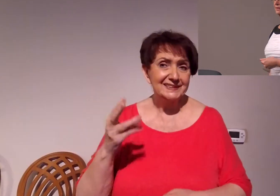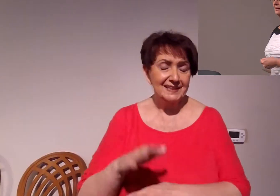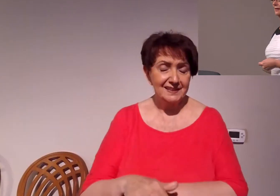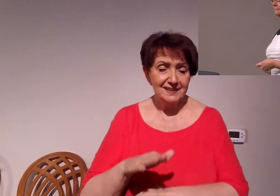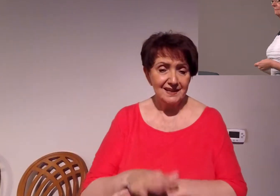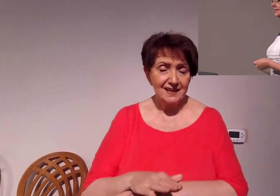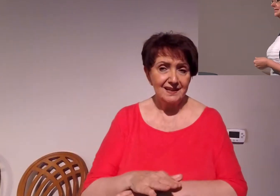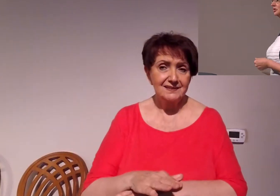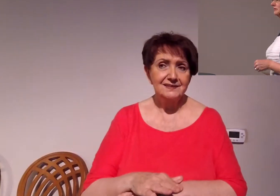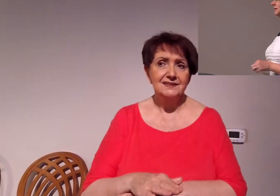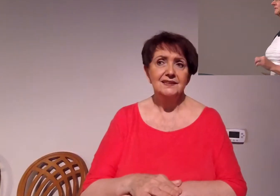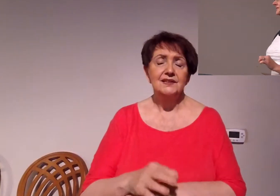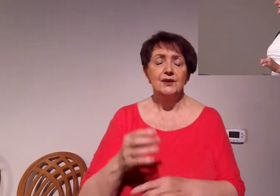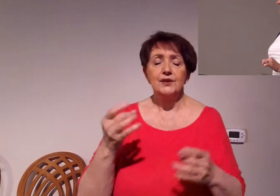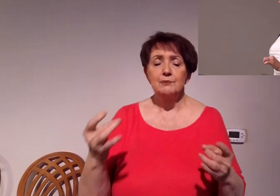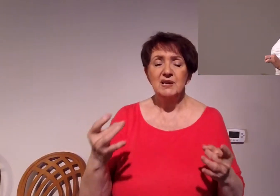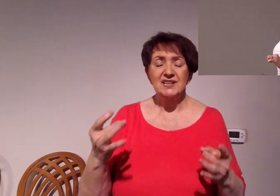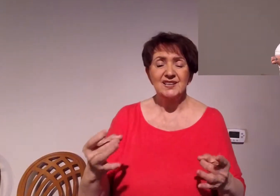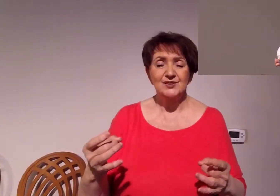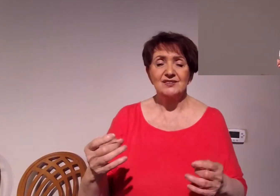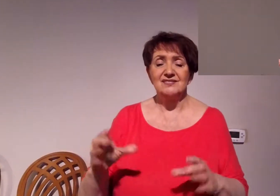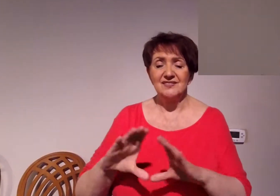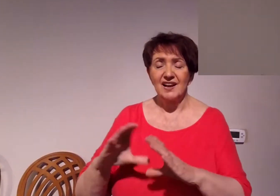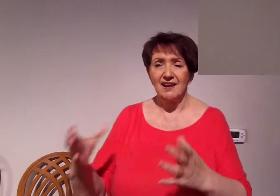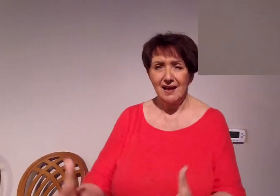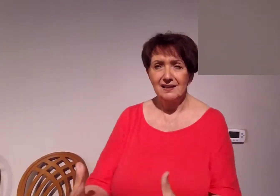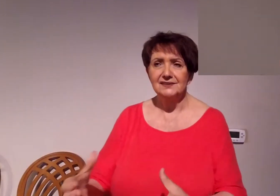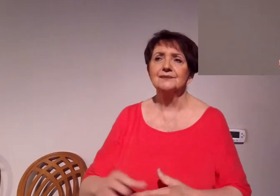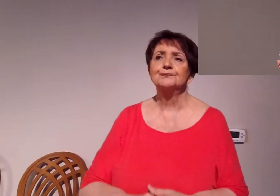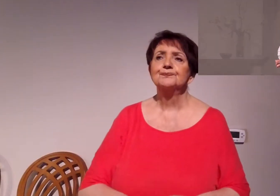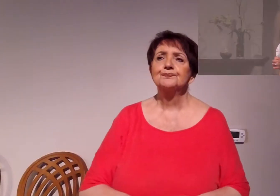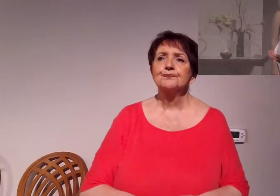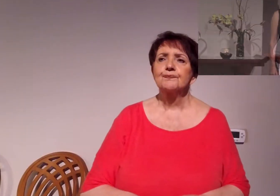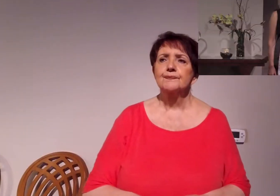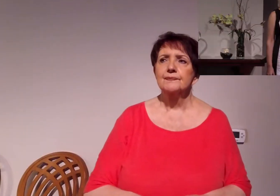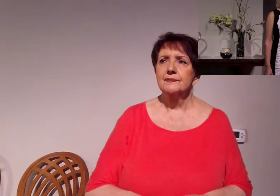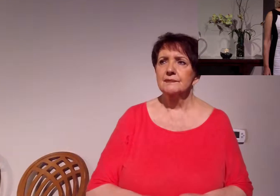night meditation and metaphysics, and